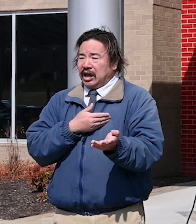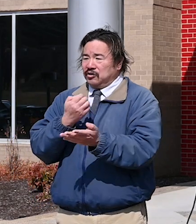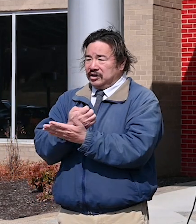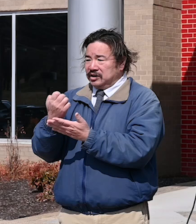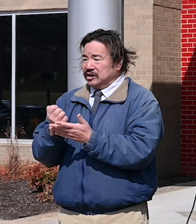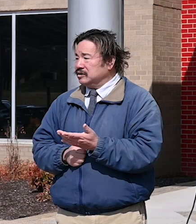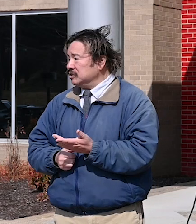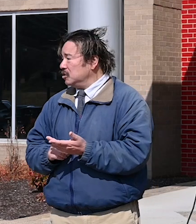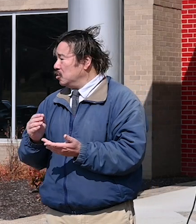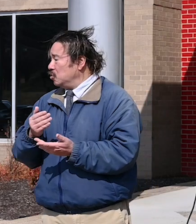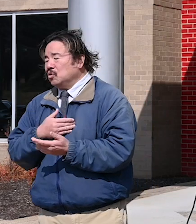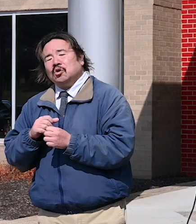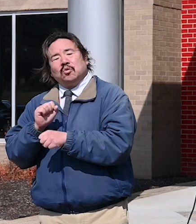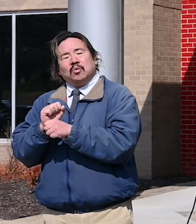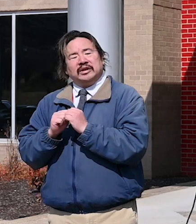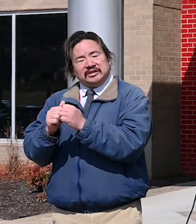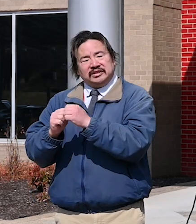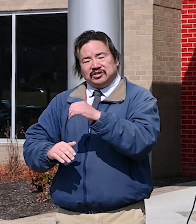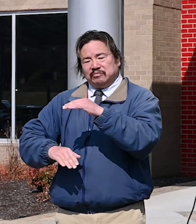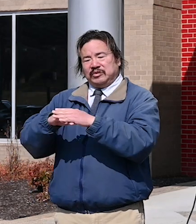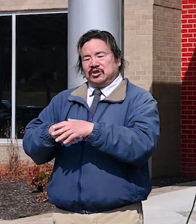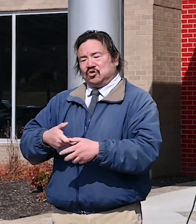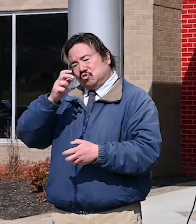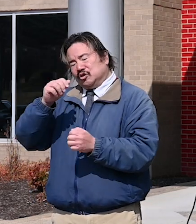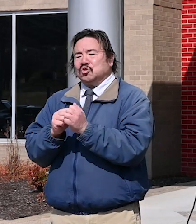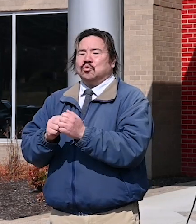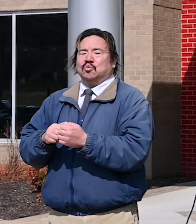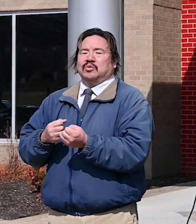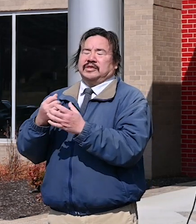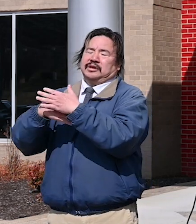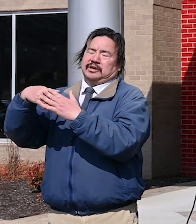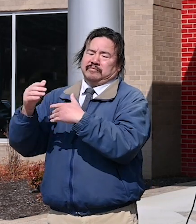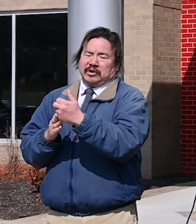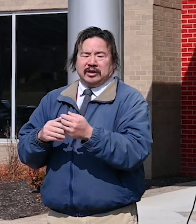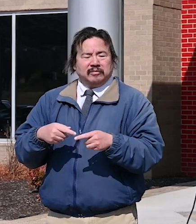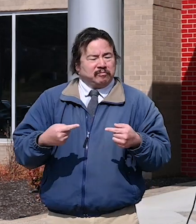economy. We are working to meet cruelty with compassion,